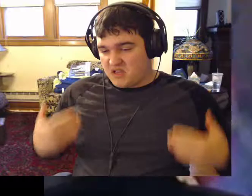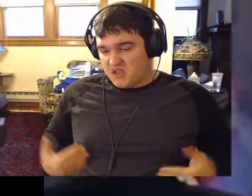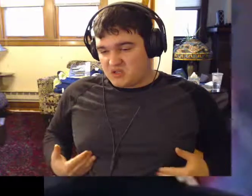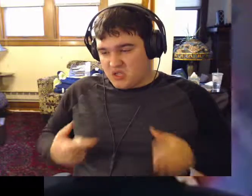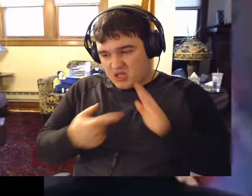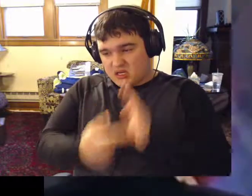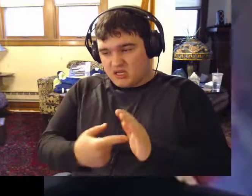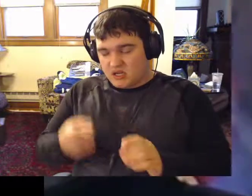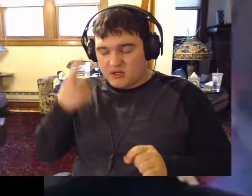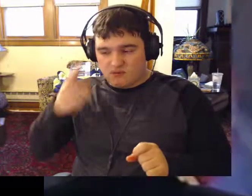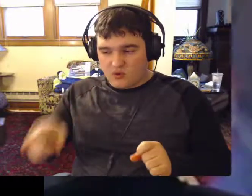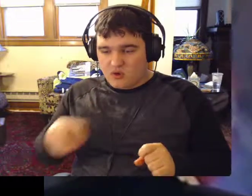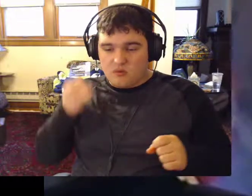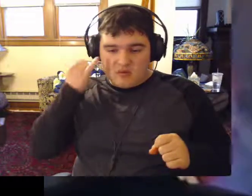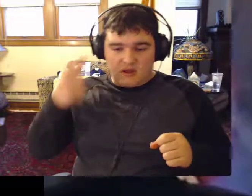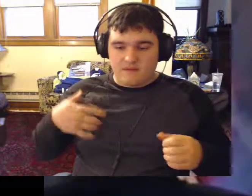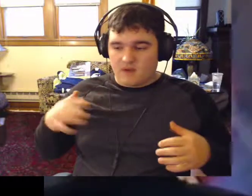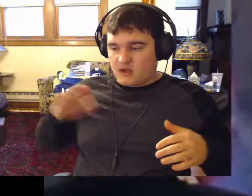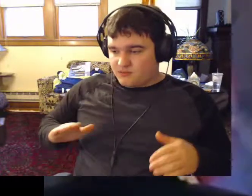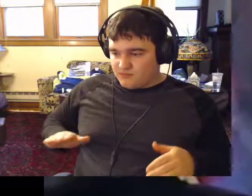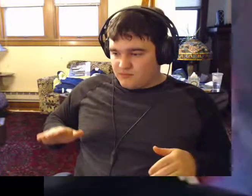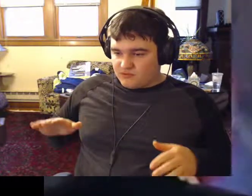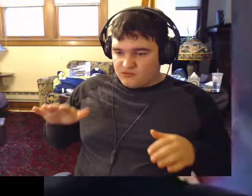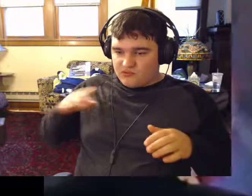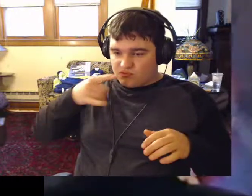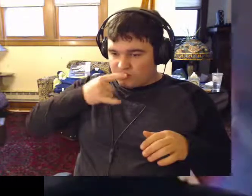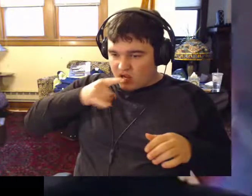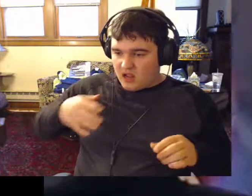you if a child came to school